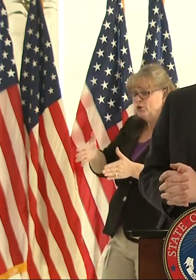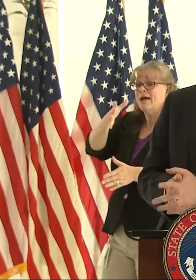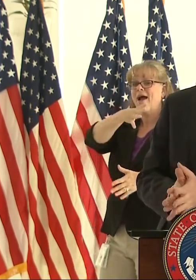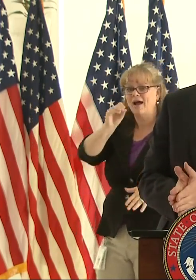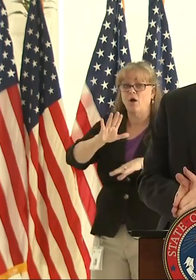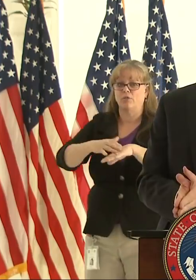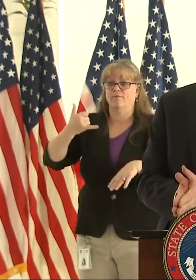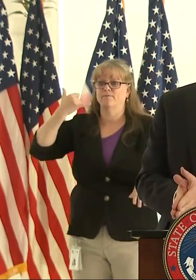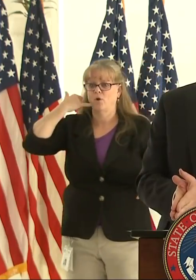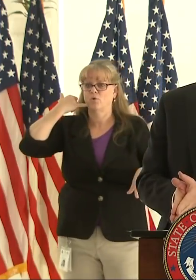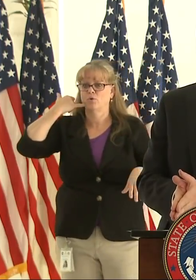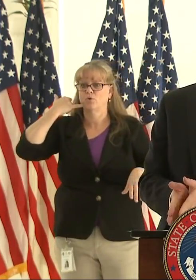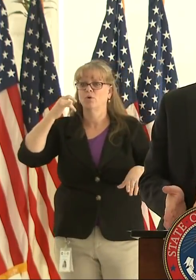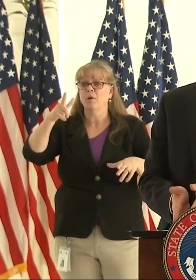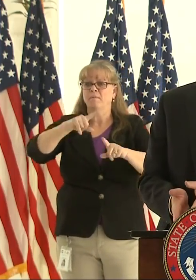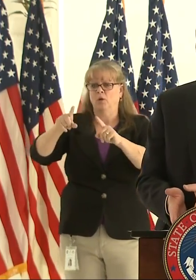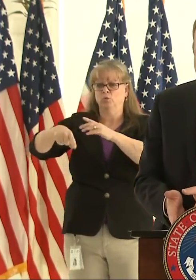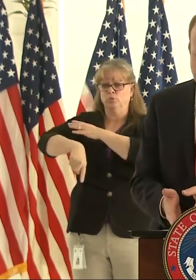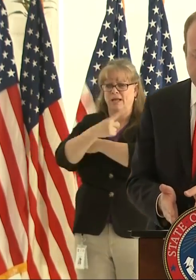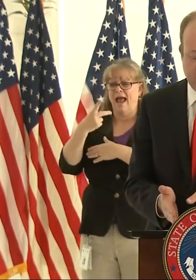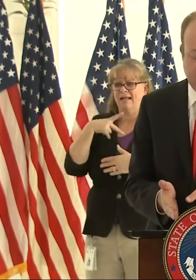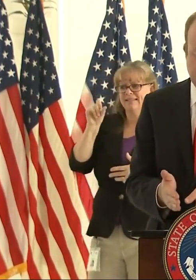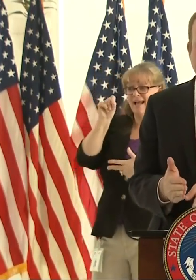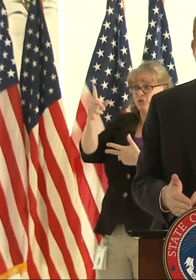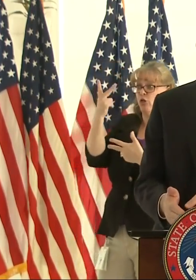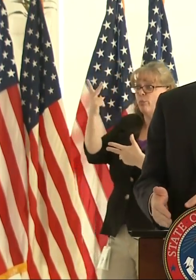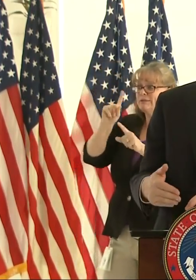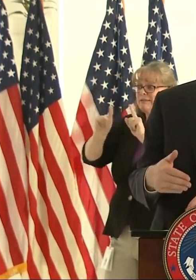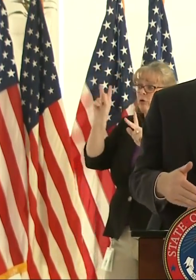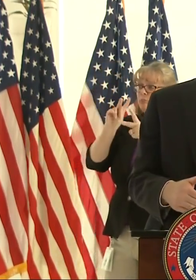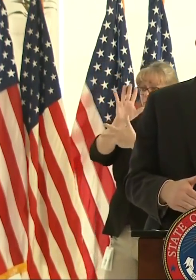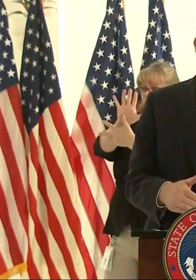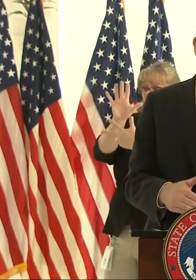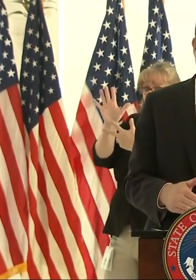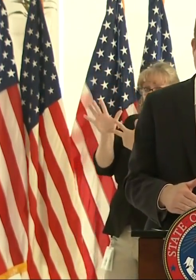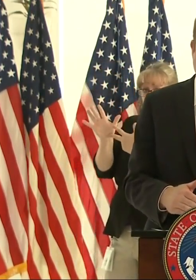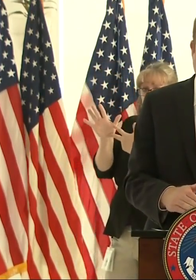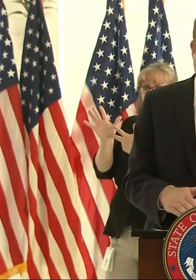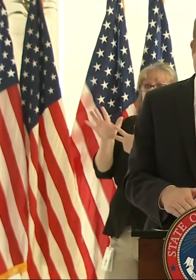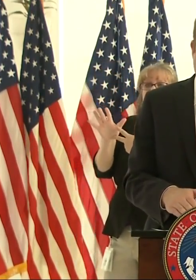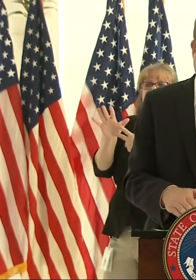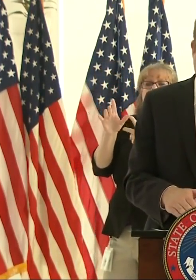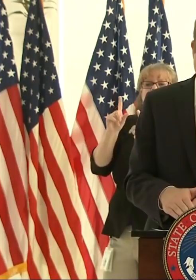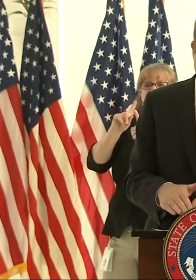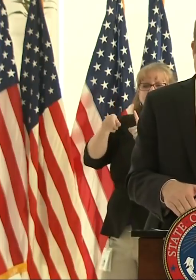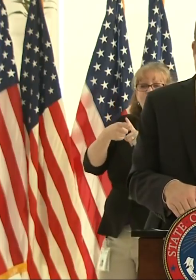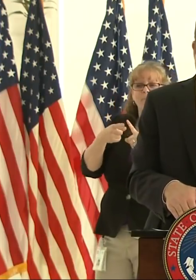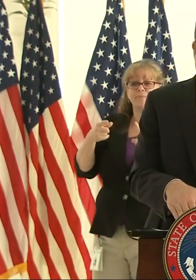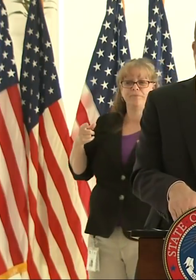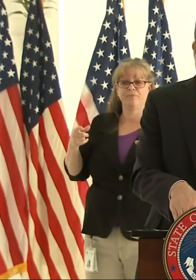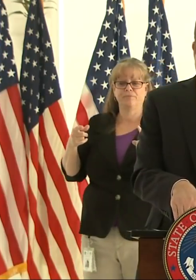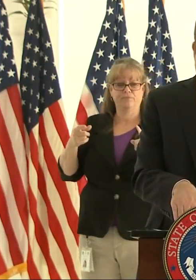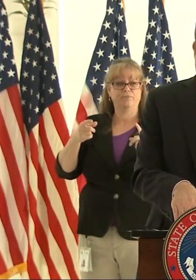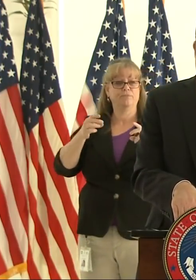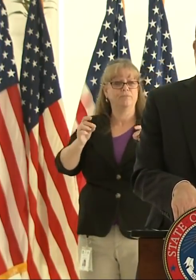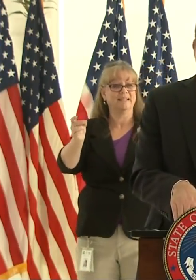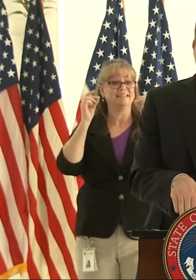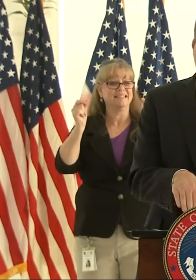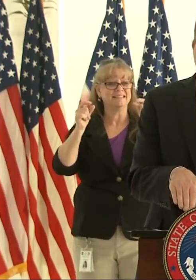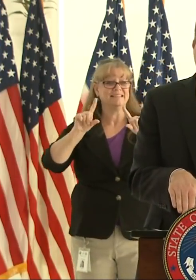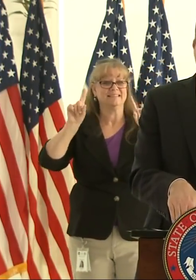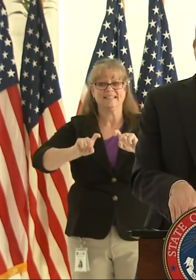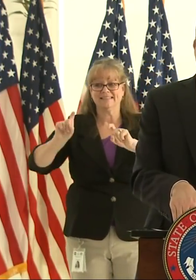areas. One is the general frustration around some of the instant testing, the AVID testing, which the administration continues to